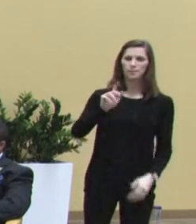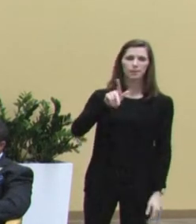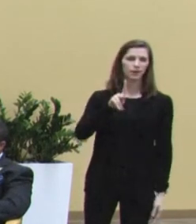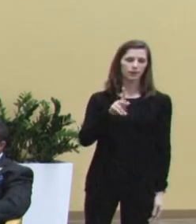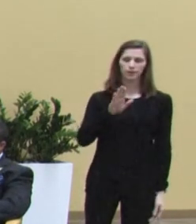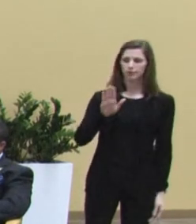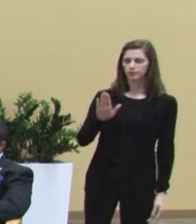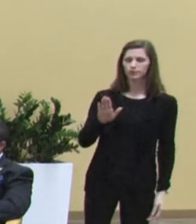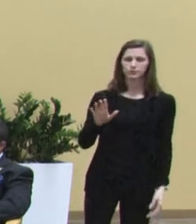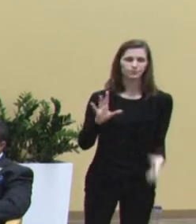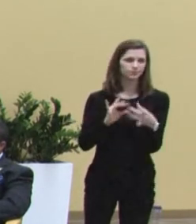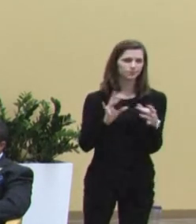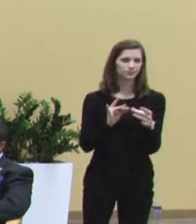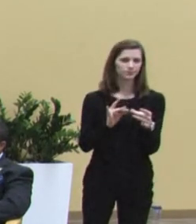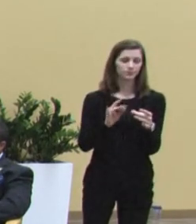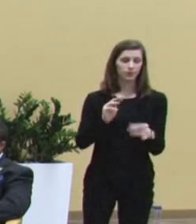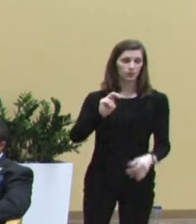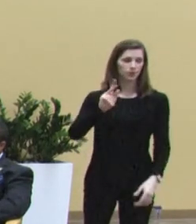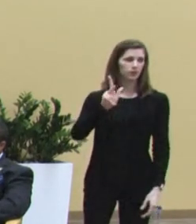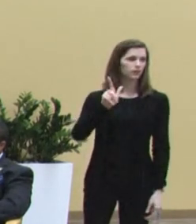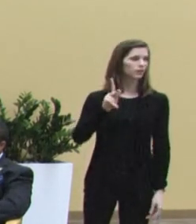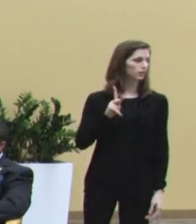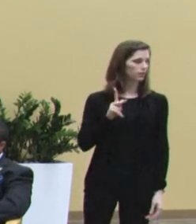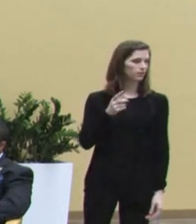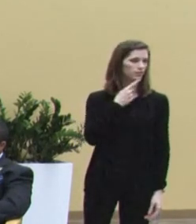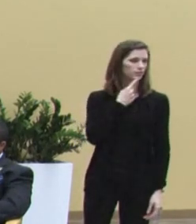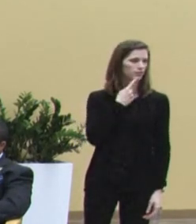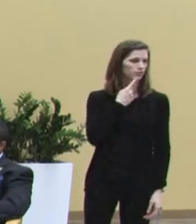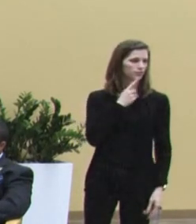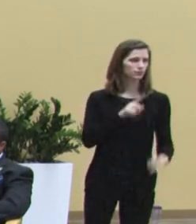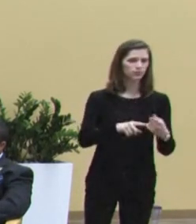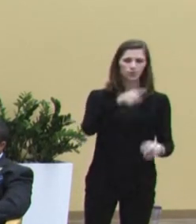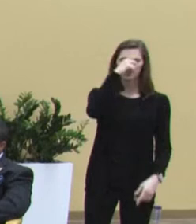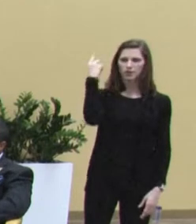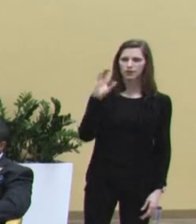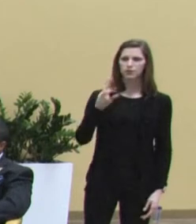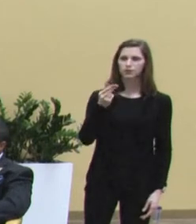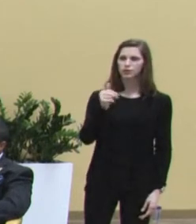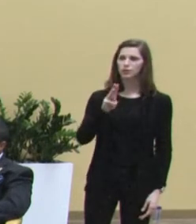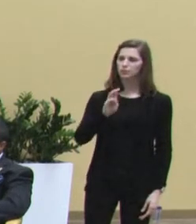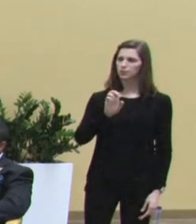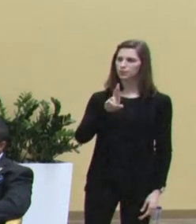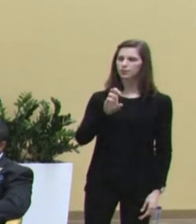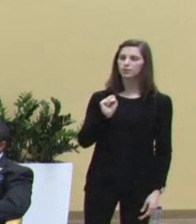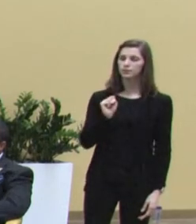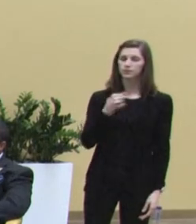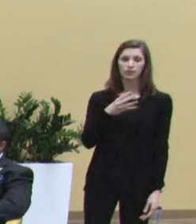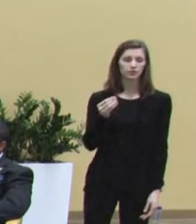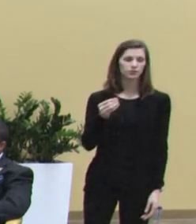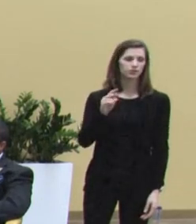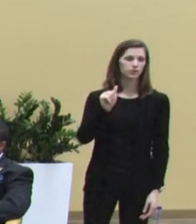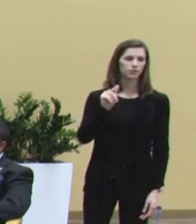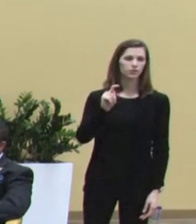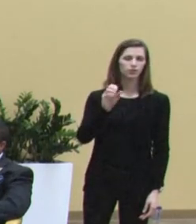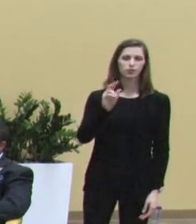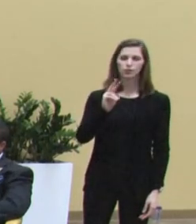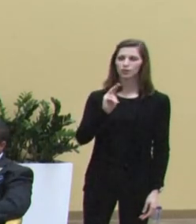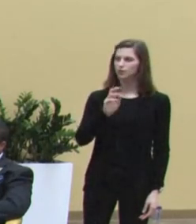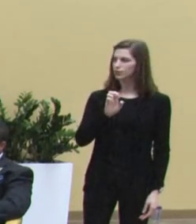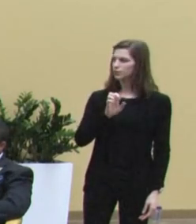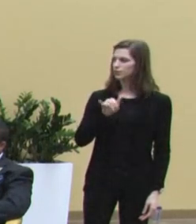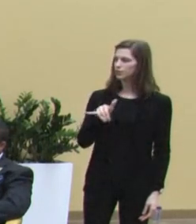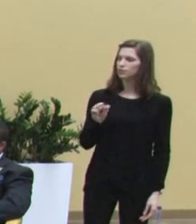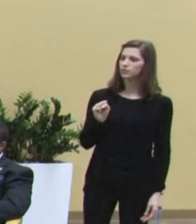to black chambers and to attorneys in terms of his vision